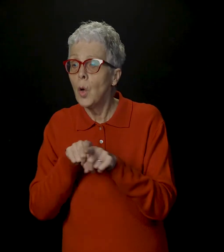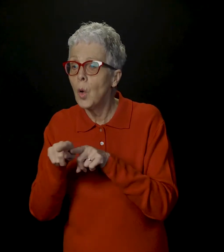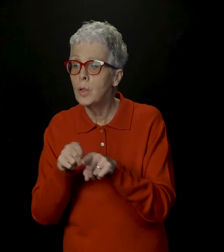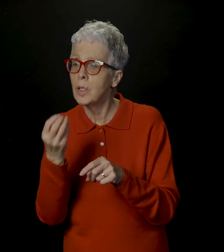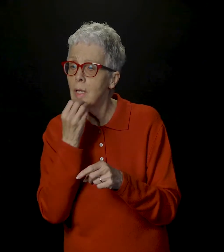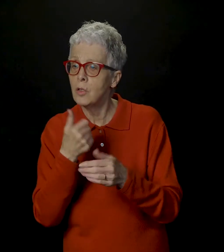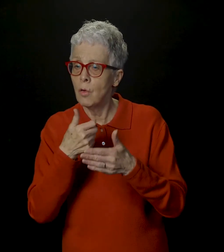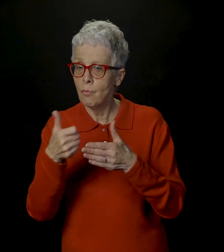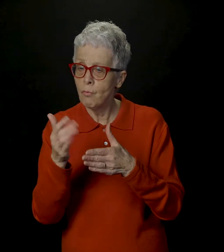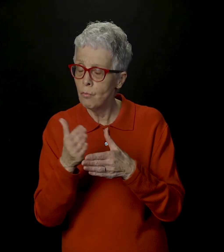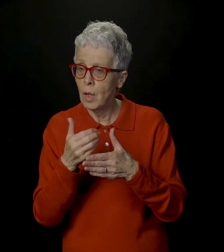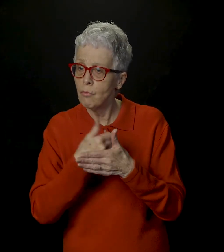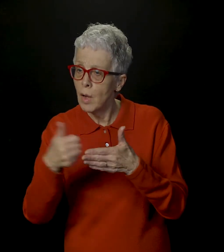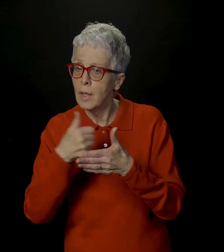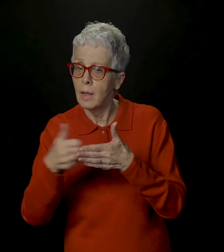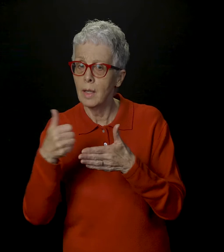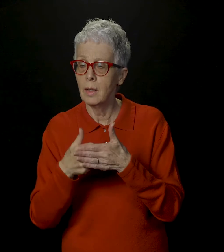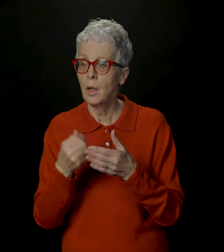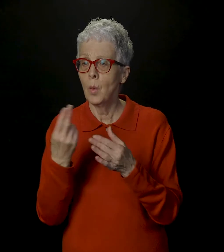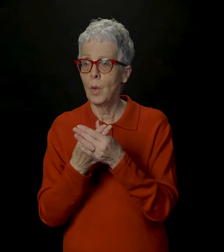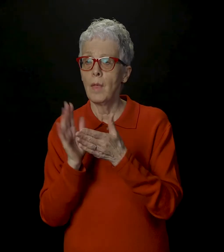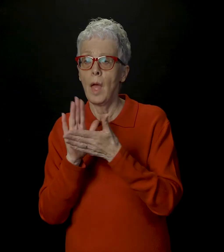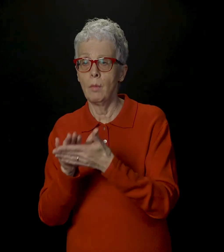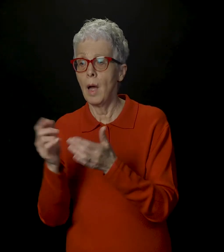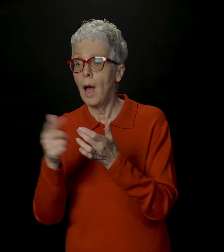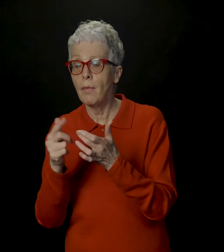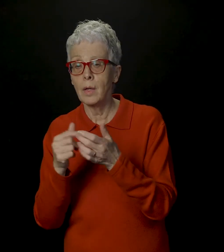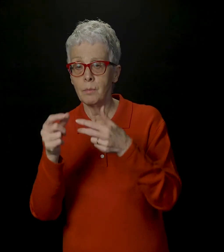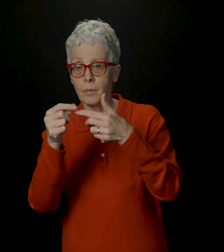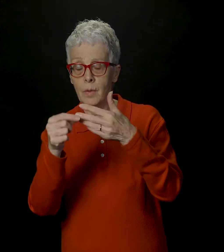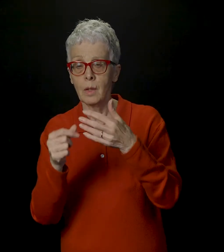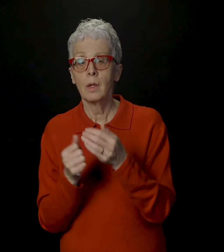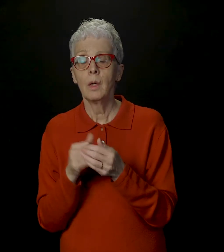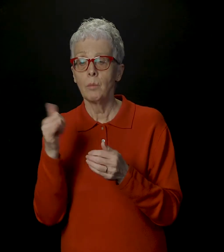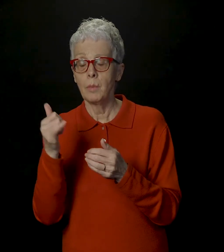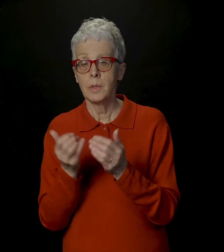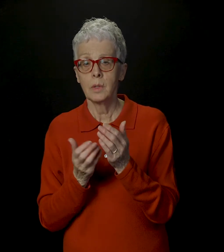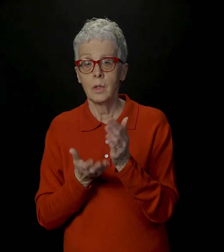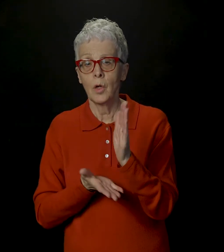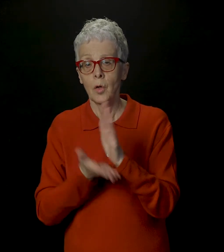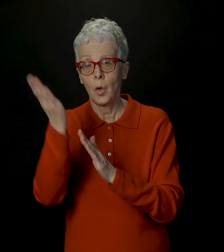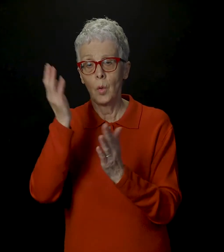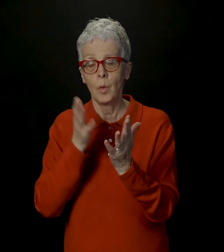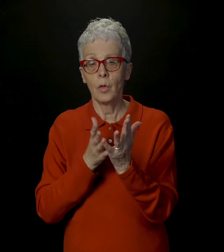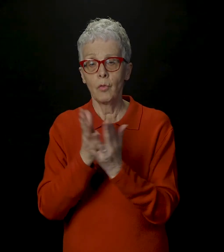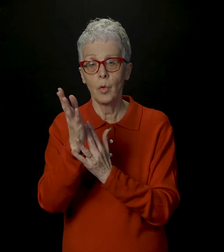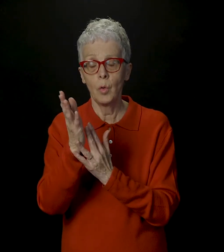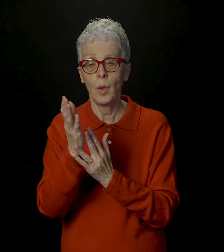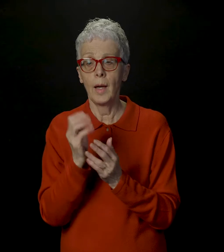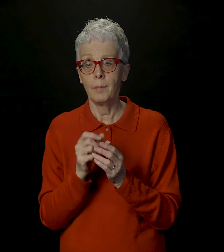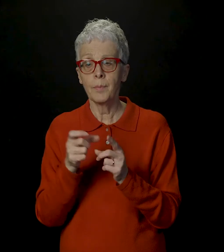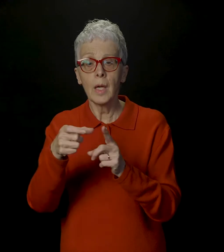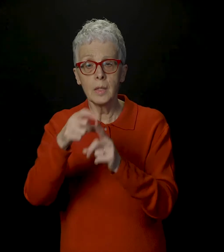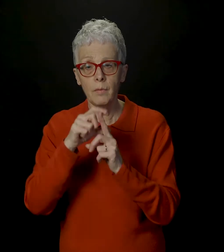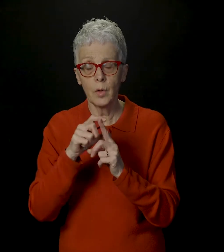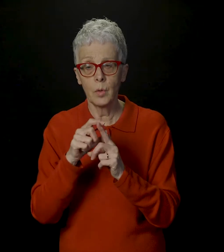More regularly And with greater health Another one might be They're going through A very difficult Split up